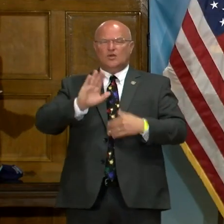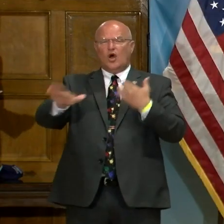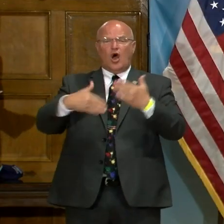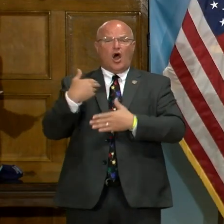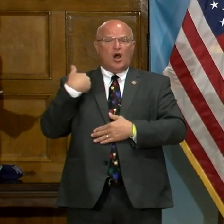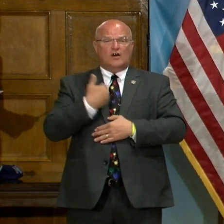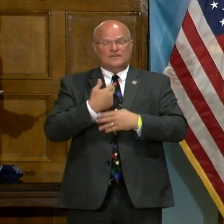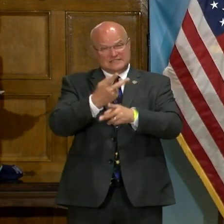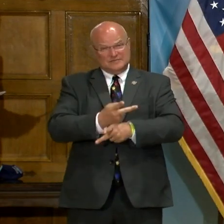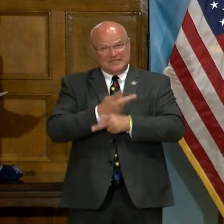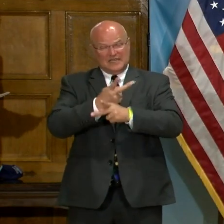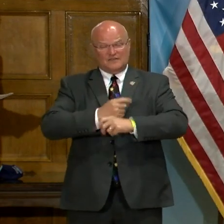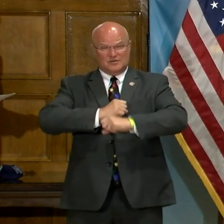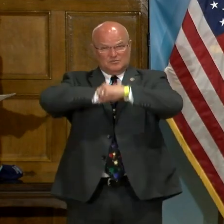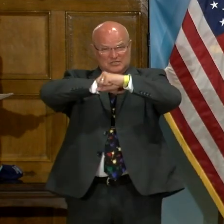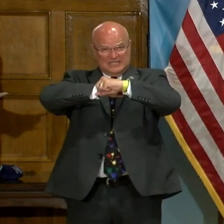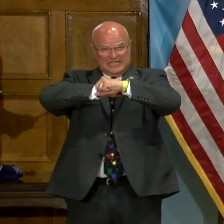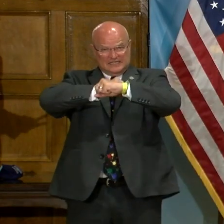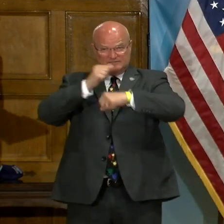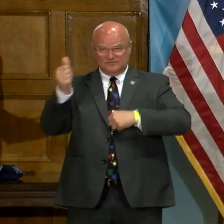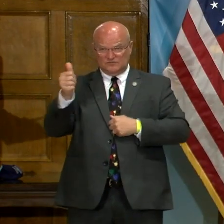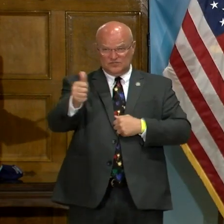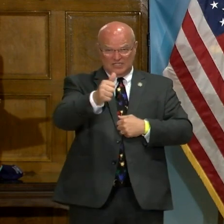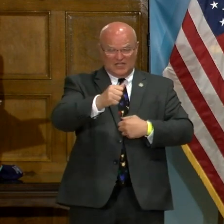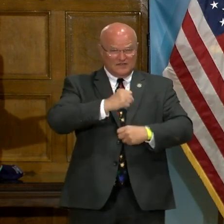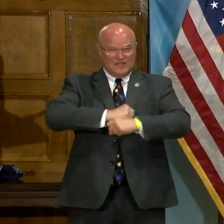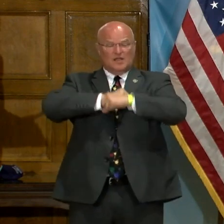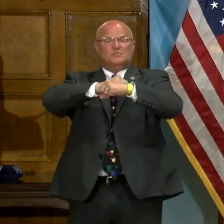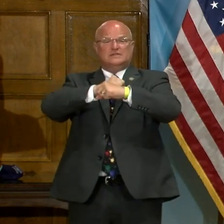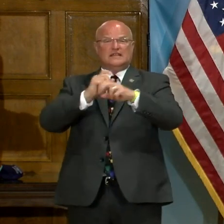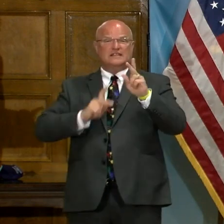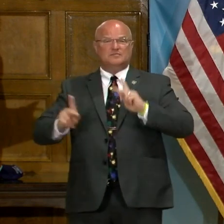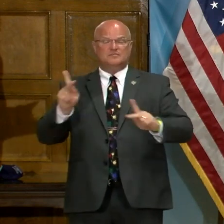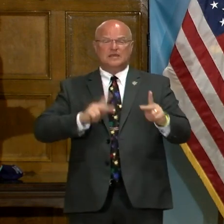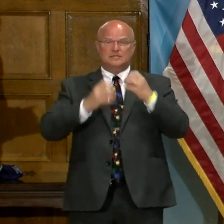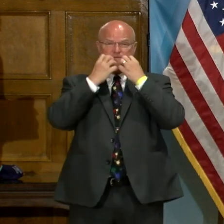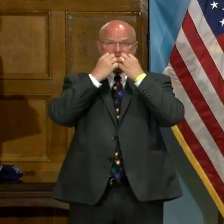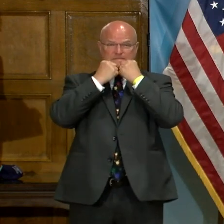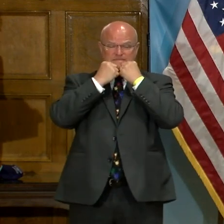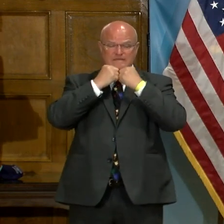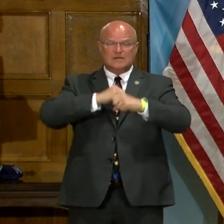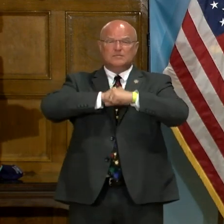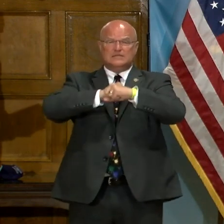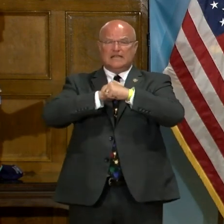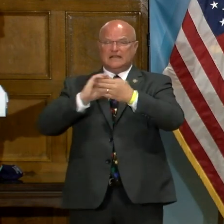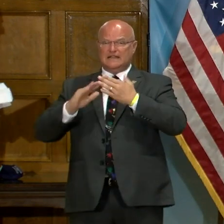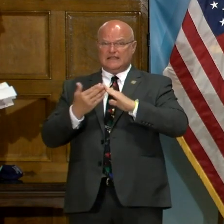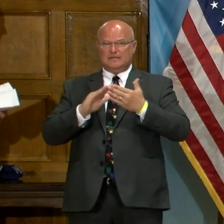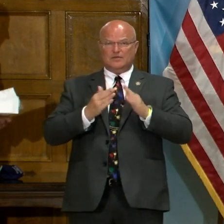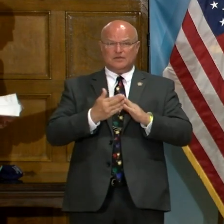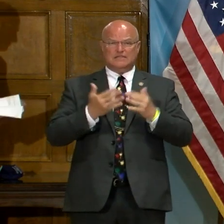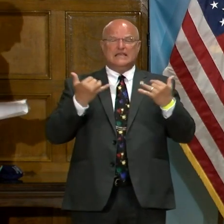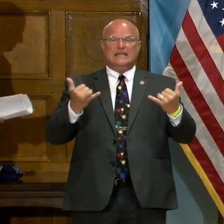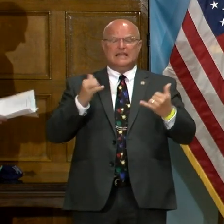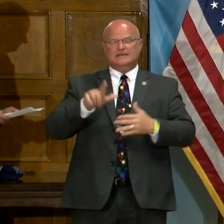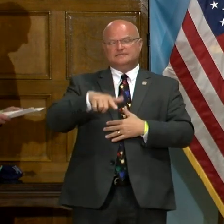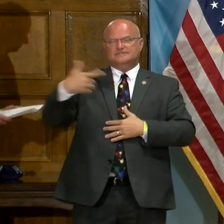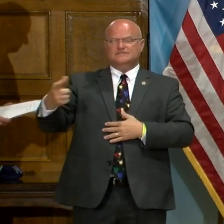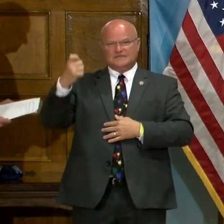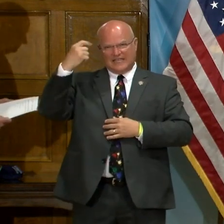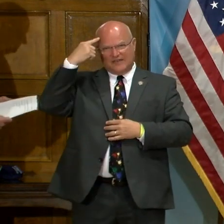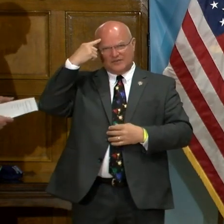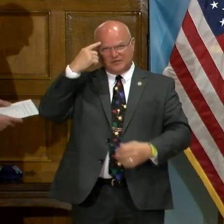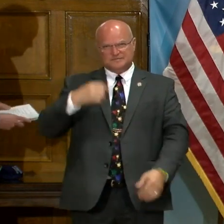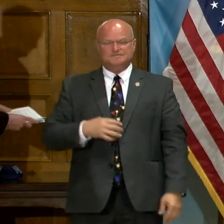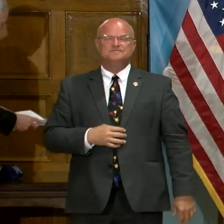take precautions to protect ourselves and protect the people we love, protect our communities. And with that, I'll turn it back over to the